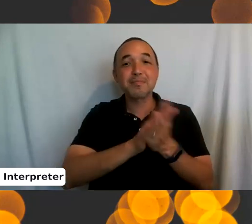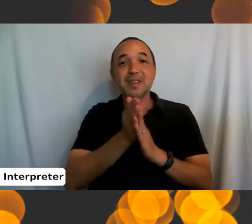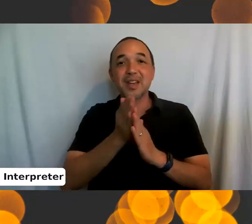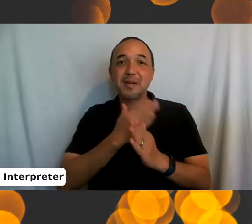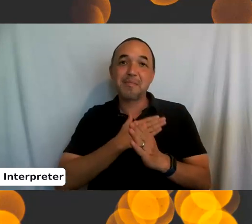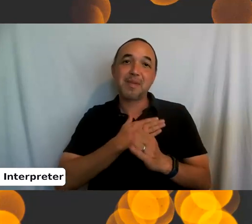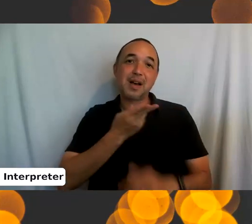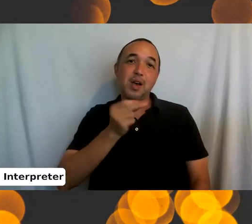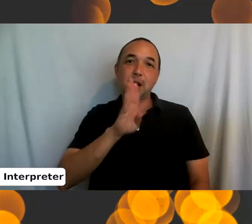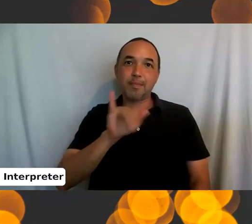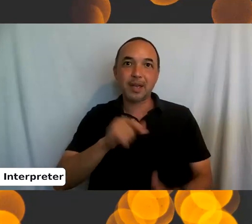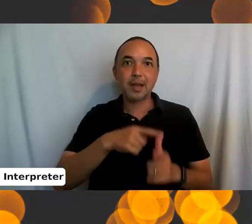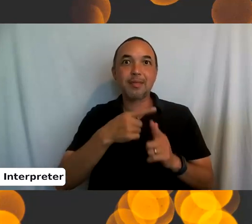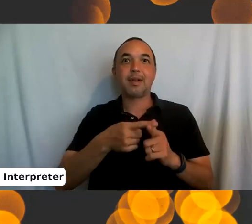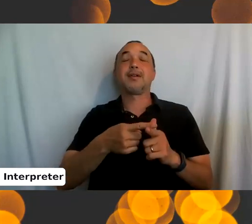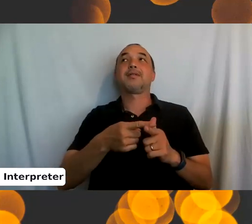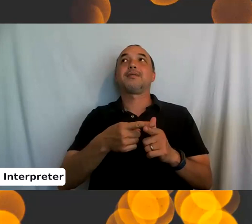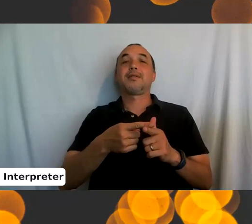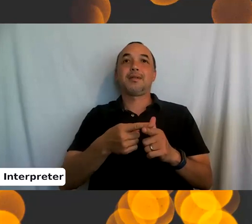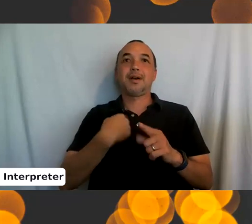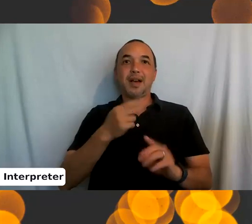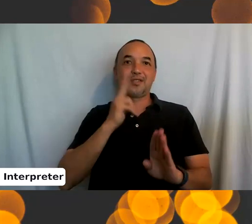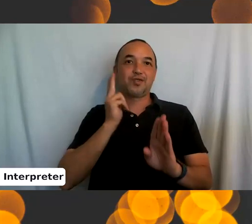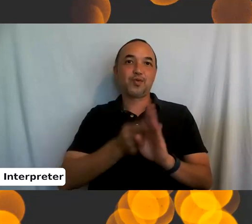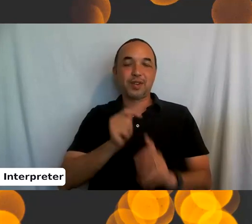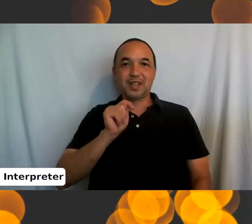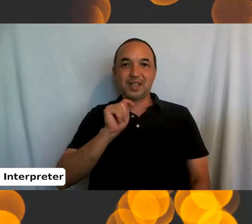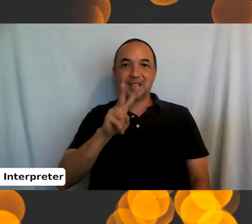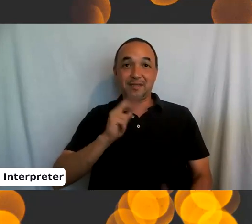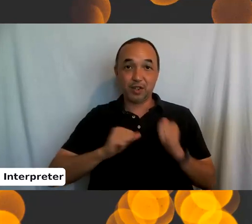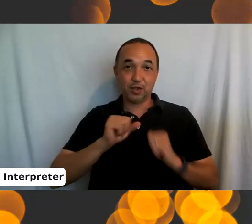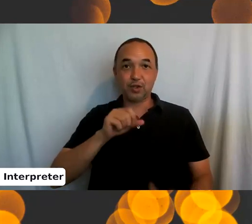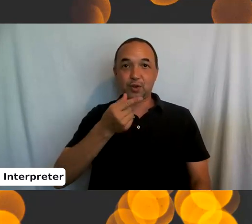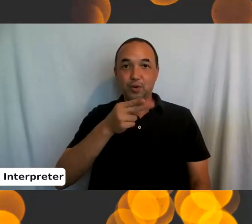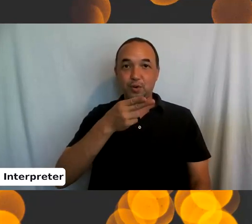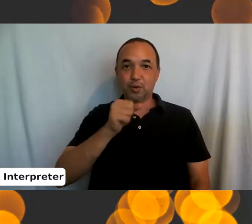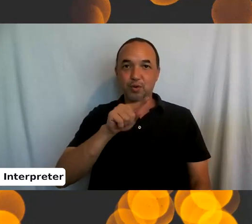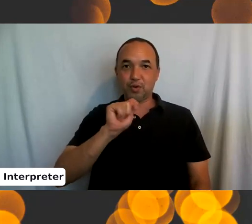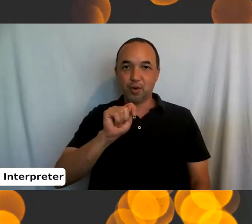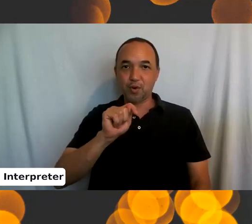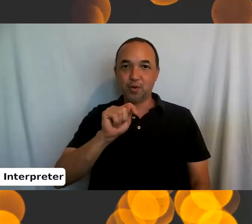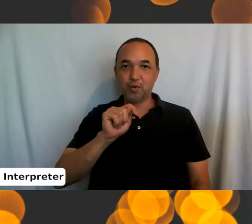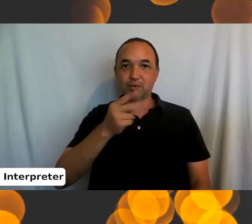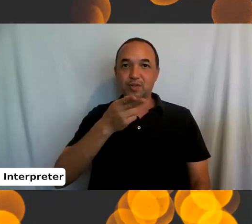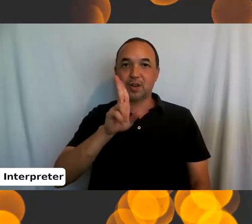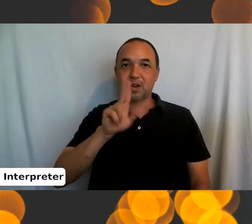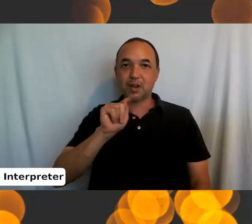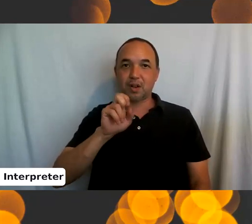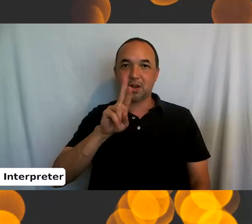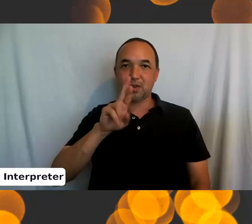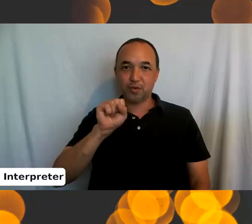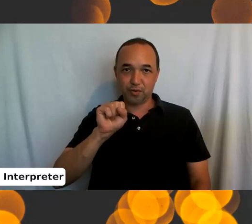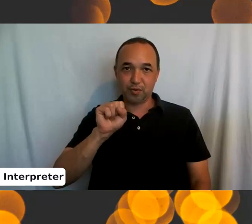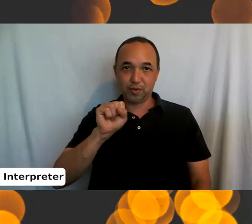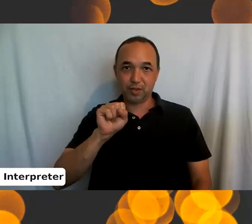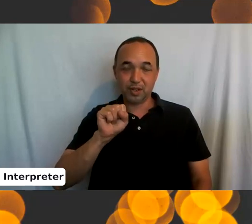Hunters. And so, my knowledge of the paranormal was suddenly on television, and that's how I met all of you. And it just kind of has snowballed from there. So